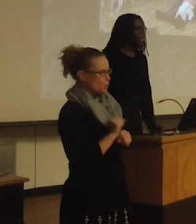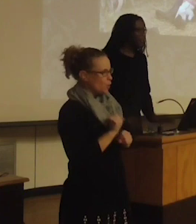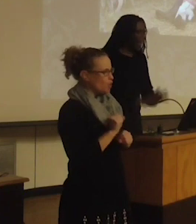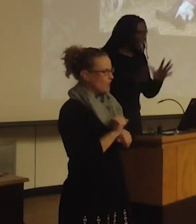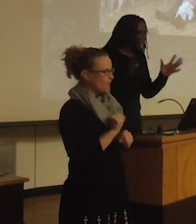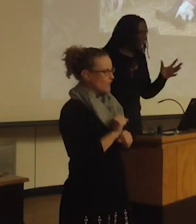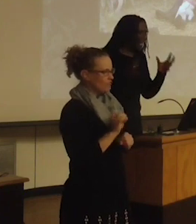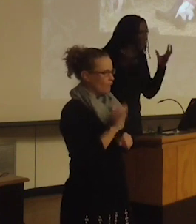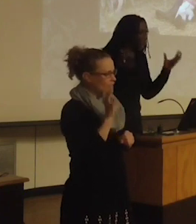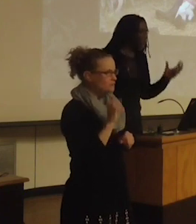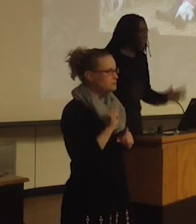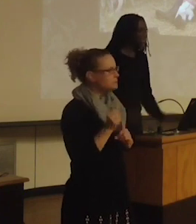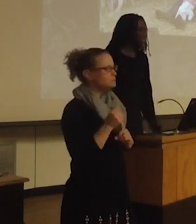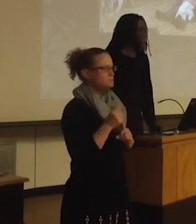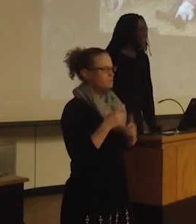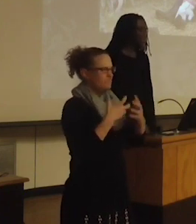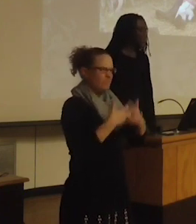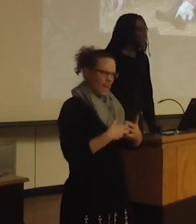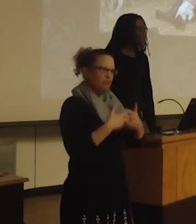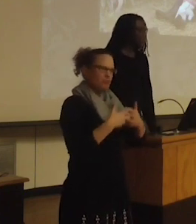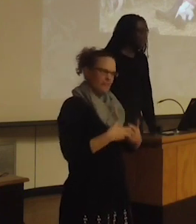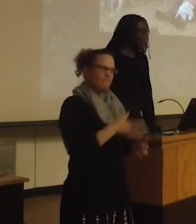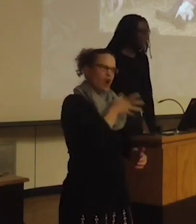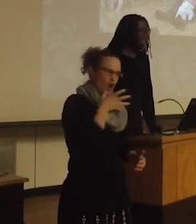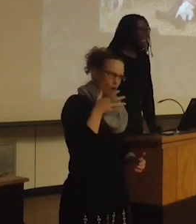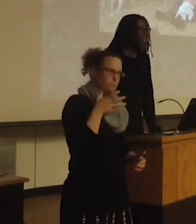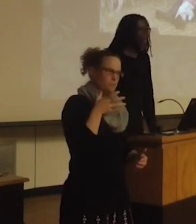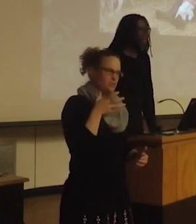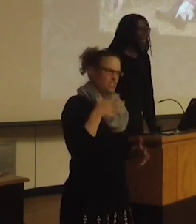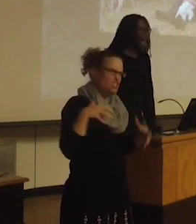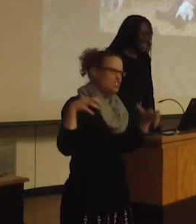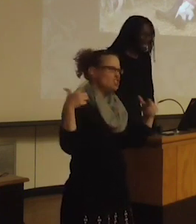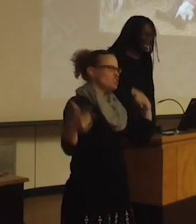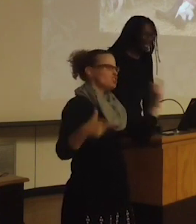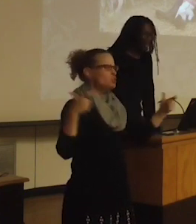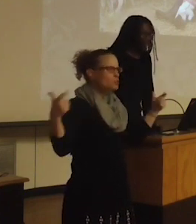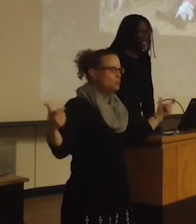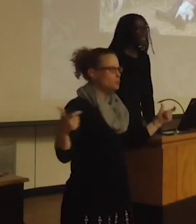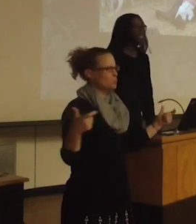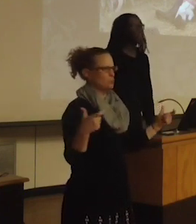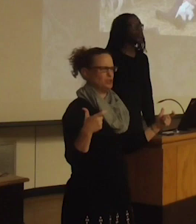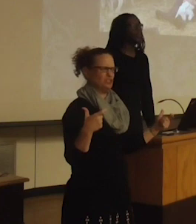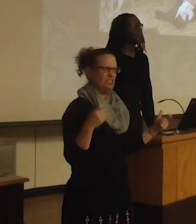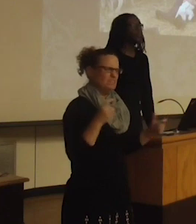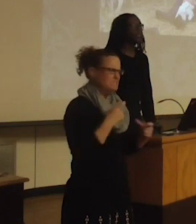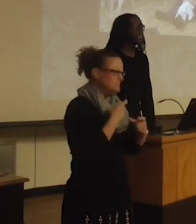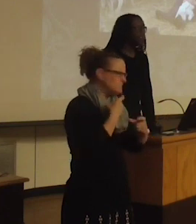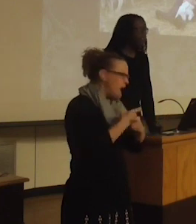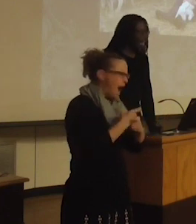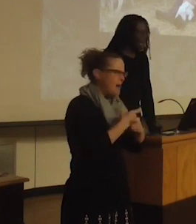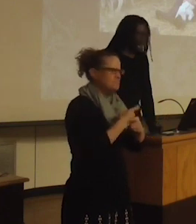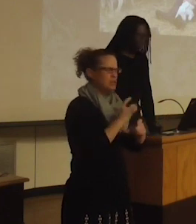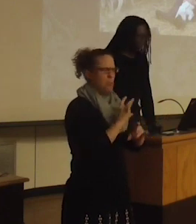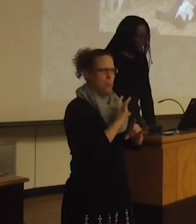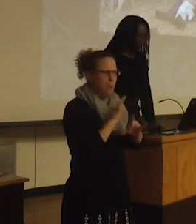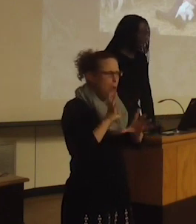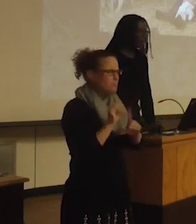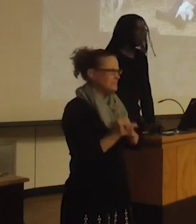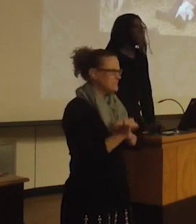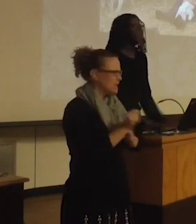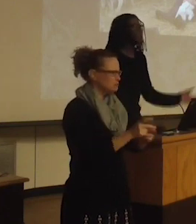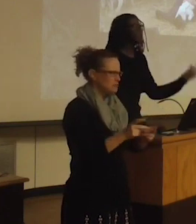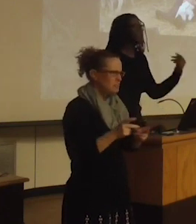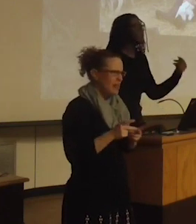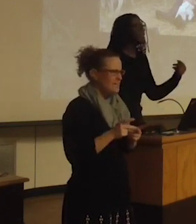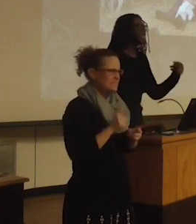These factory operations that are incredibly dangerous, toxic places for people to live in and work